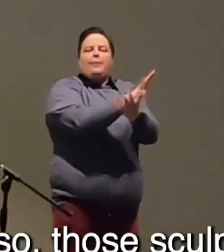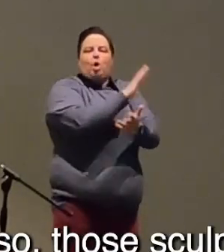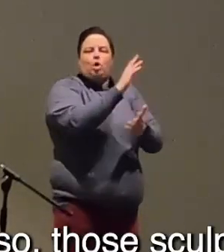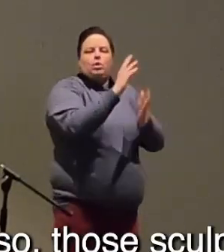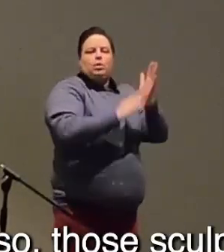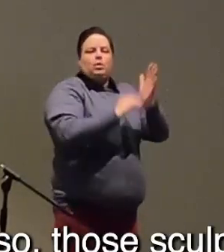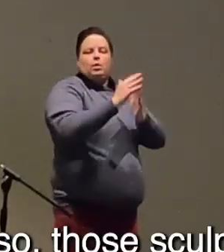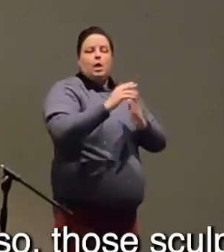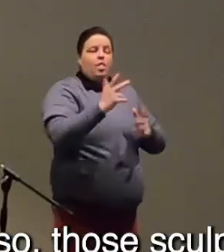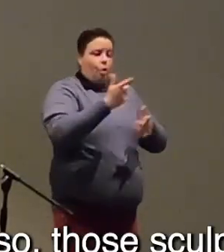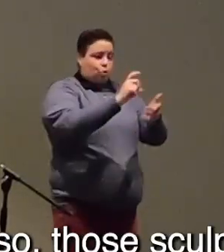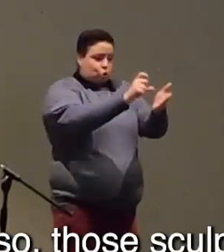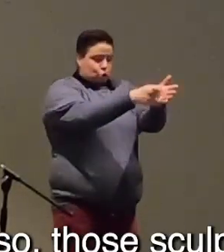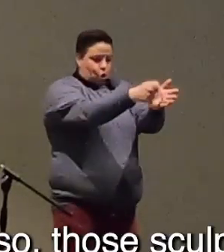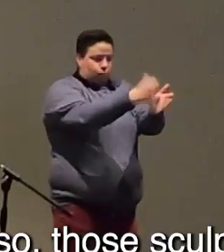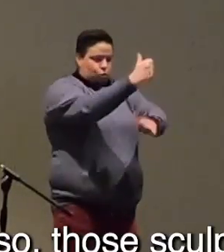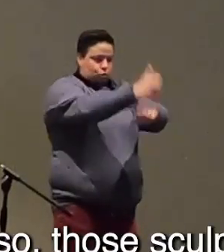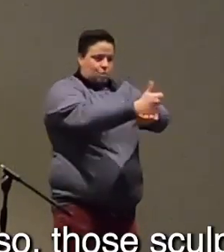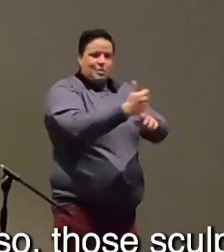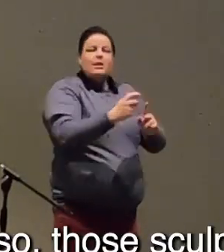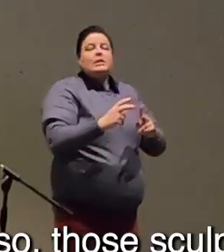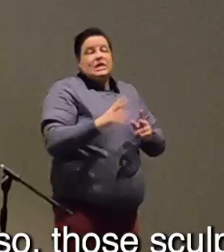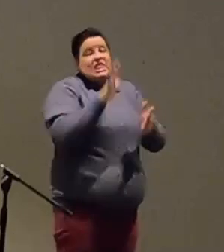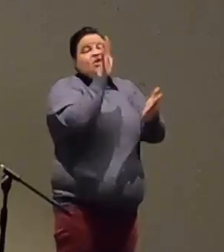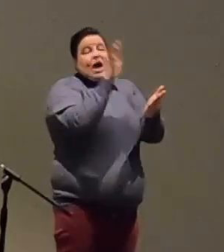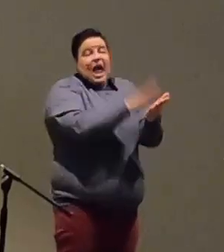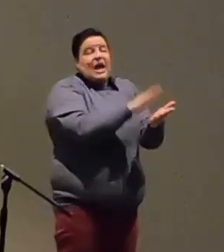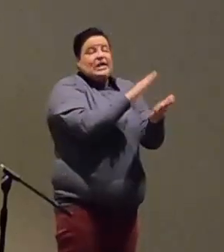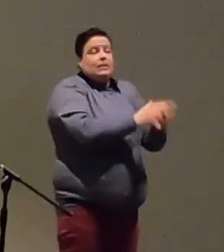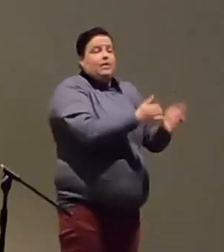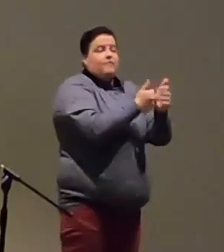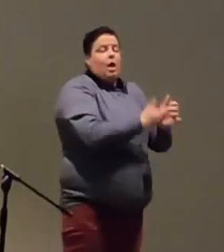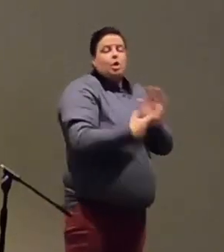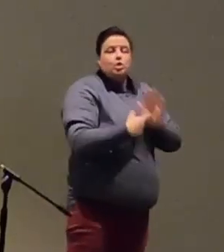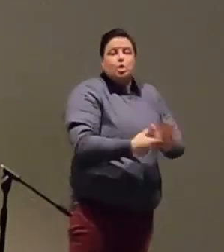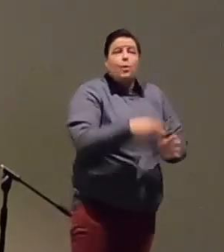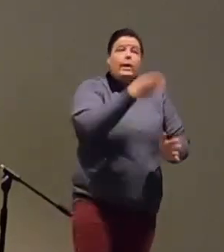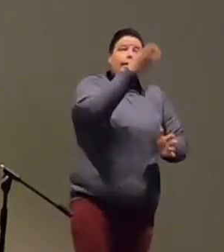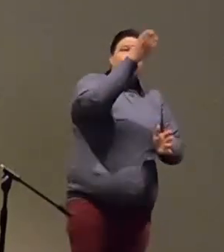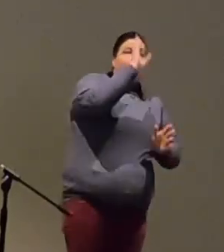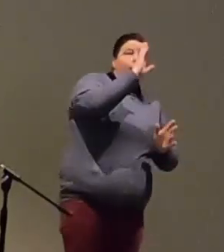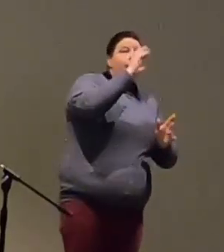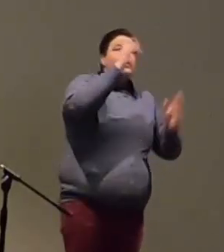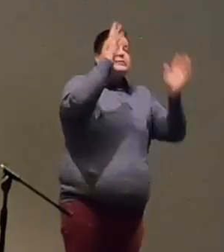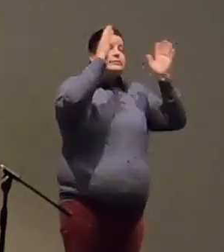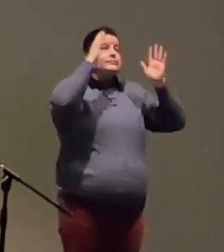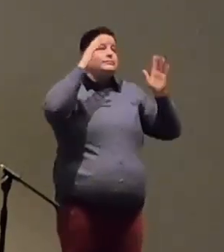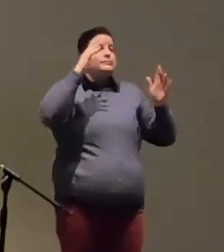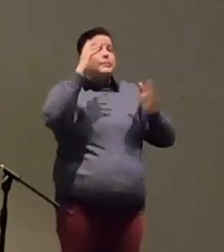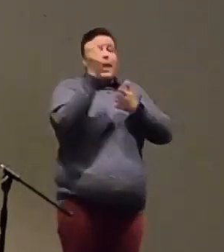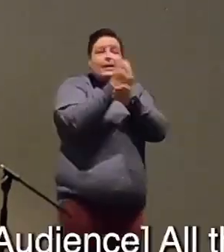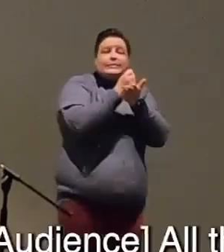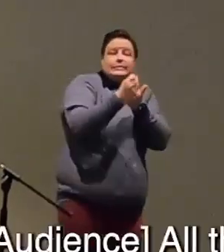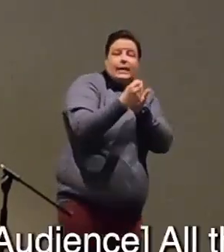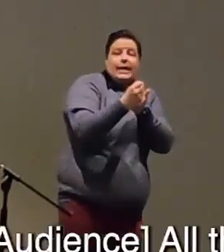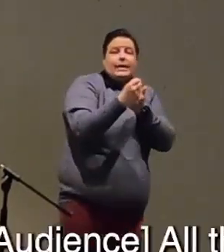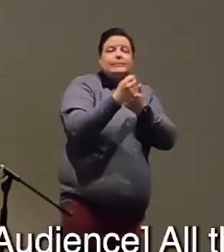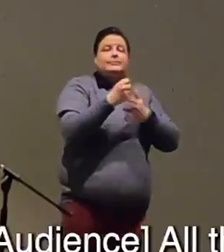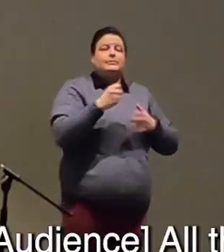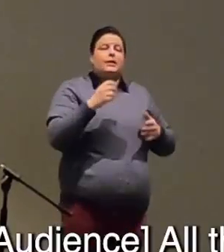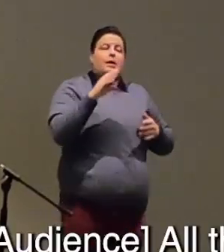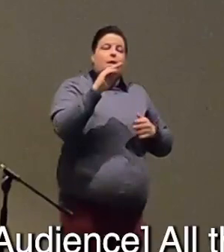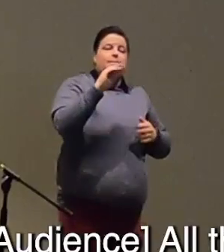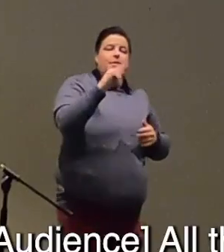those sculptures were very much academic as well, so showing gods and saints and mythology and stuff like that. Were all the